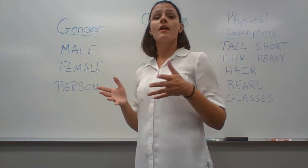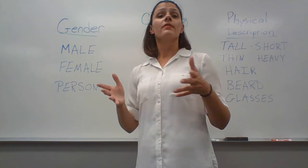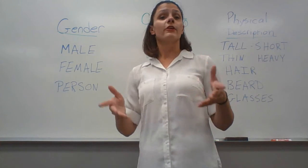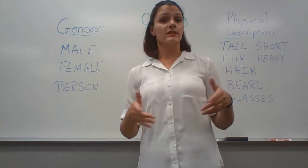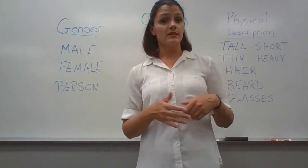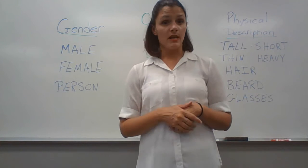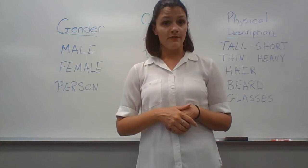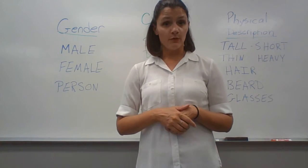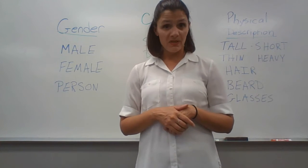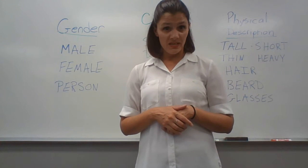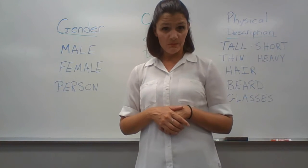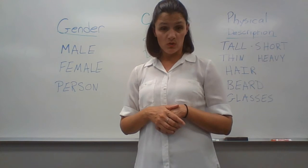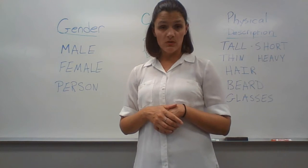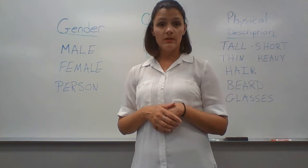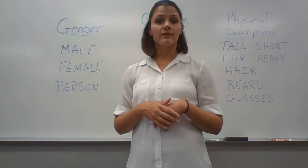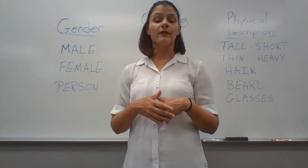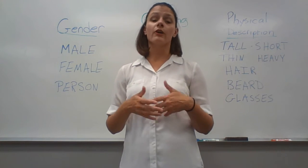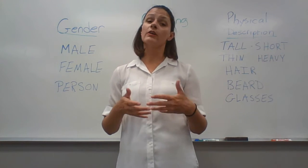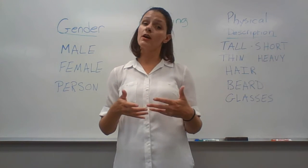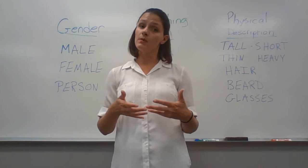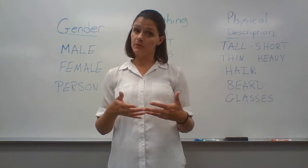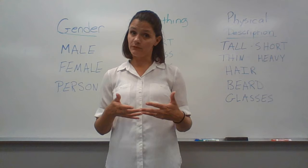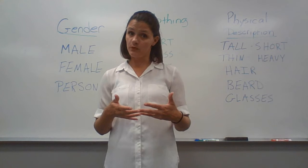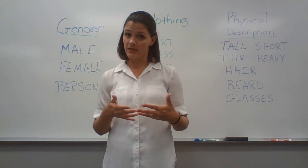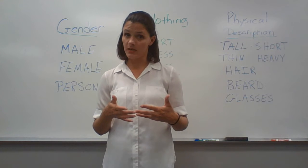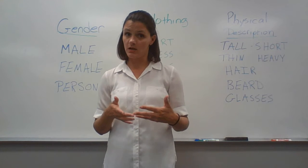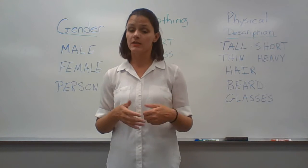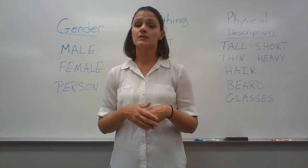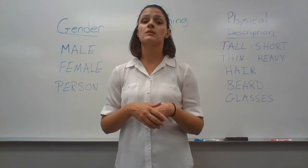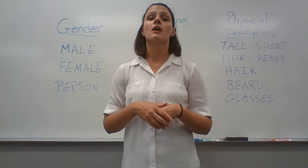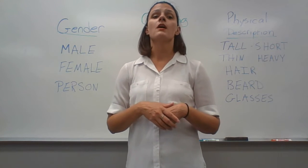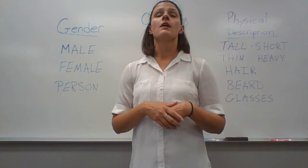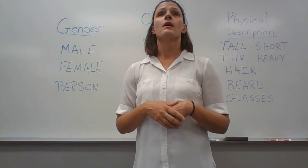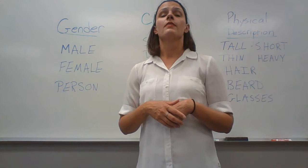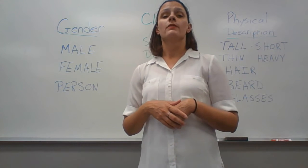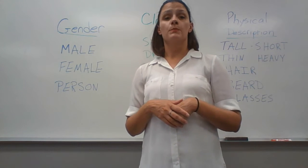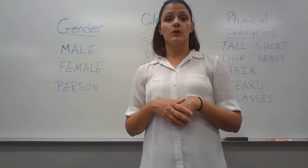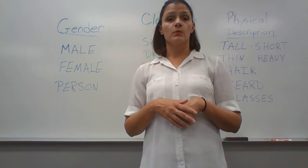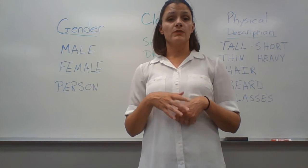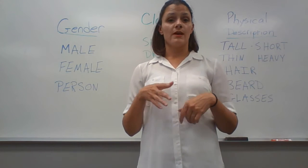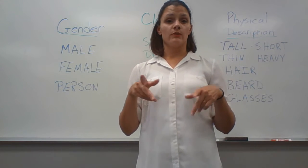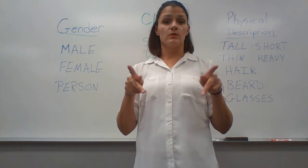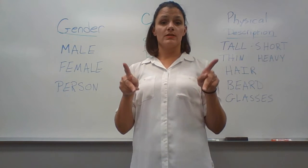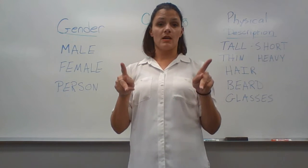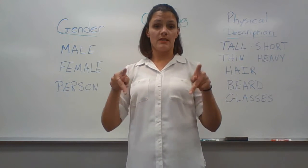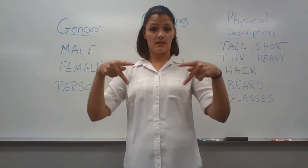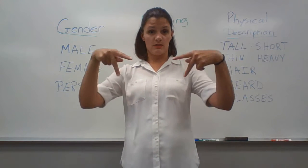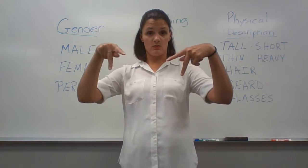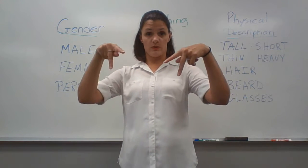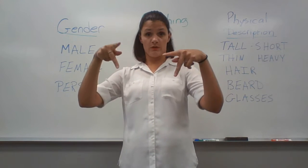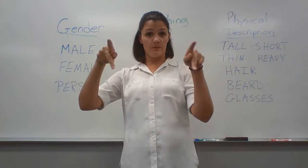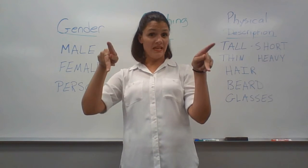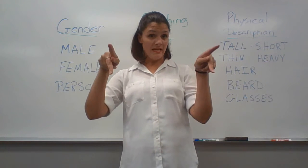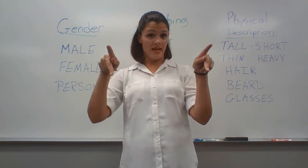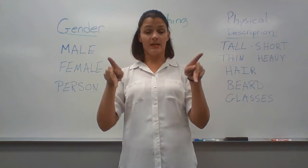There is a sign for people. There are a couple if we're being honest. The book will tell you the sign is with your P hand